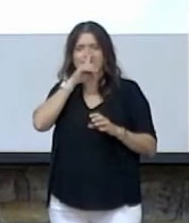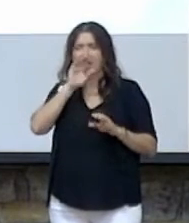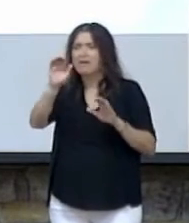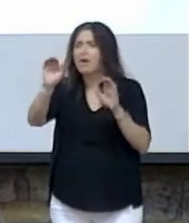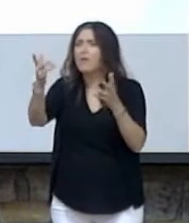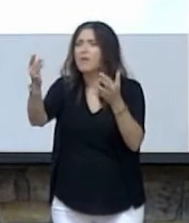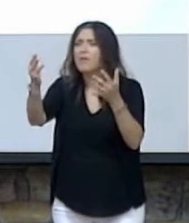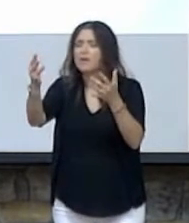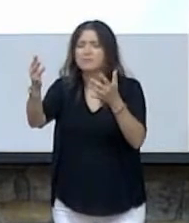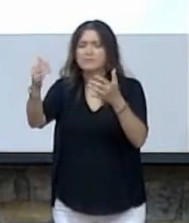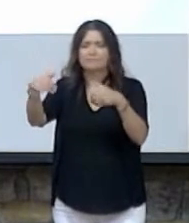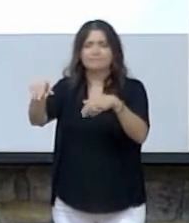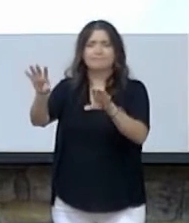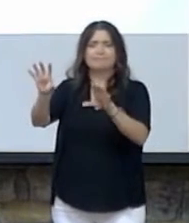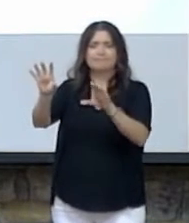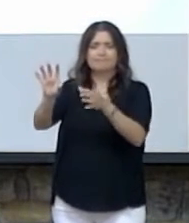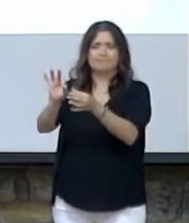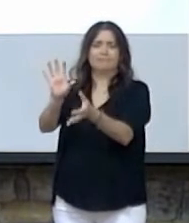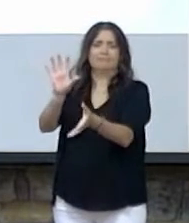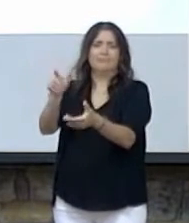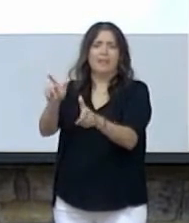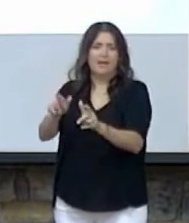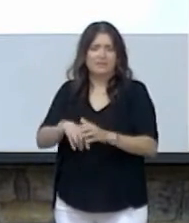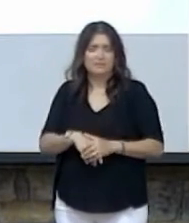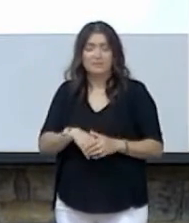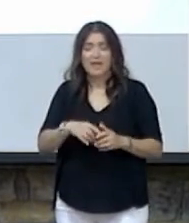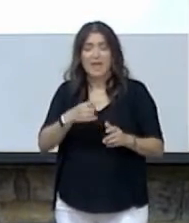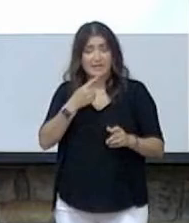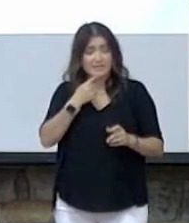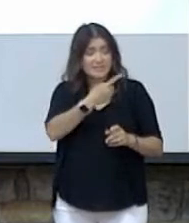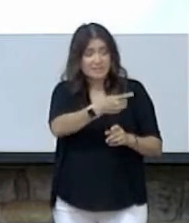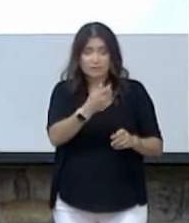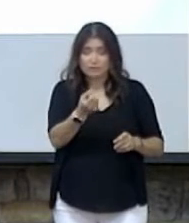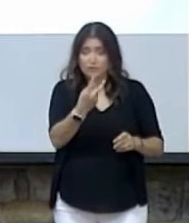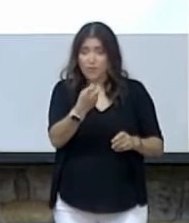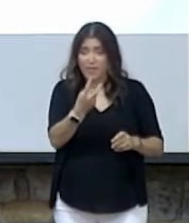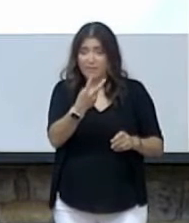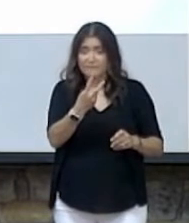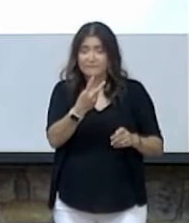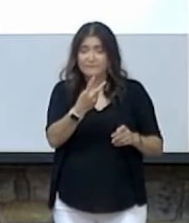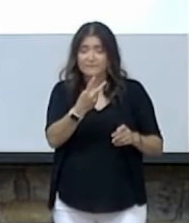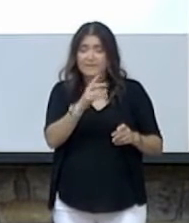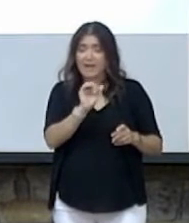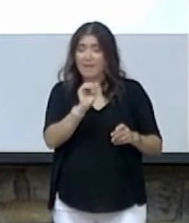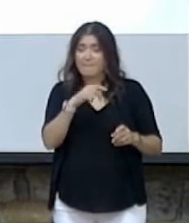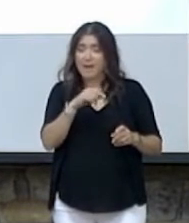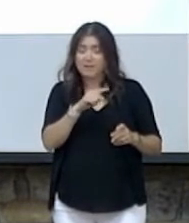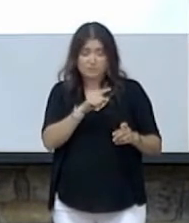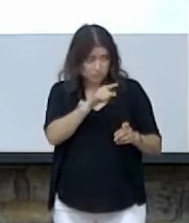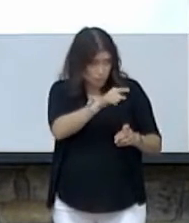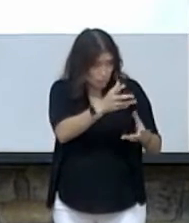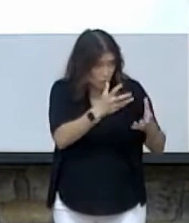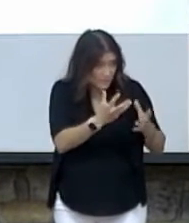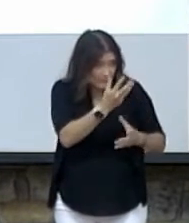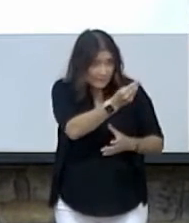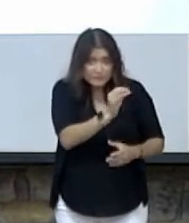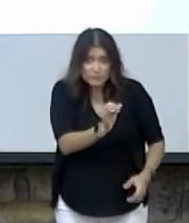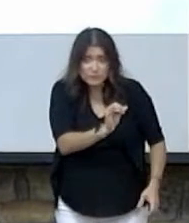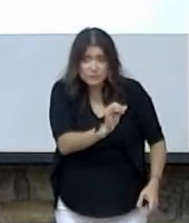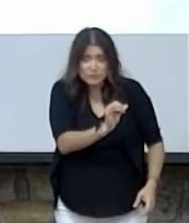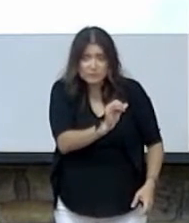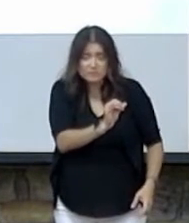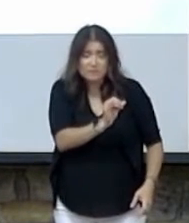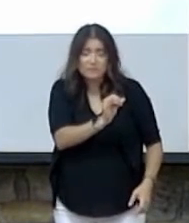verse 67, Jesus said to the 12, do you want to go away as well? He turns to those that he had called because, you